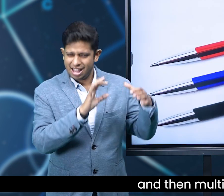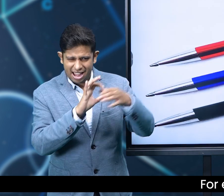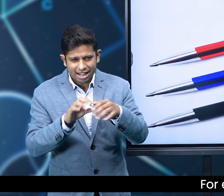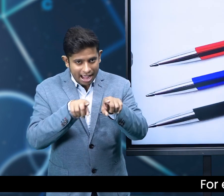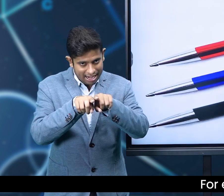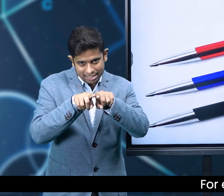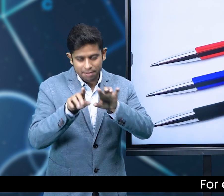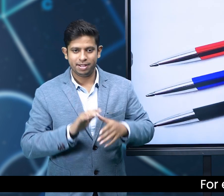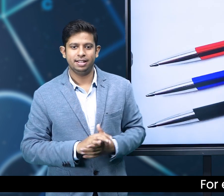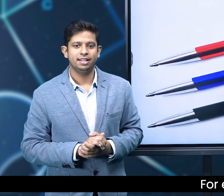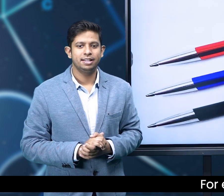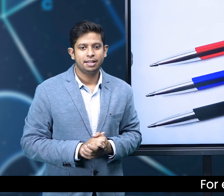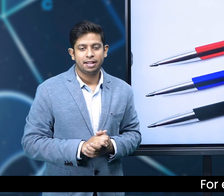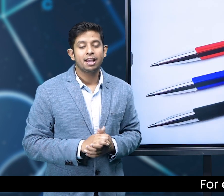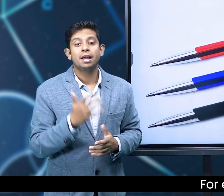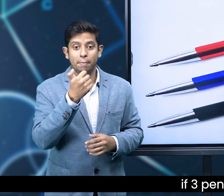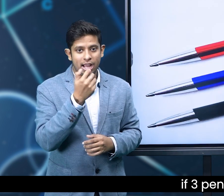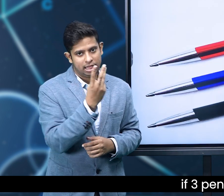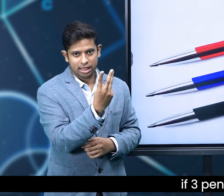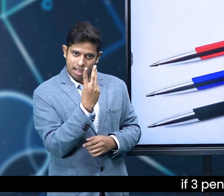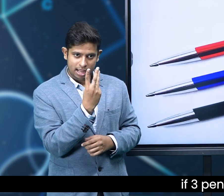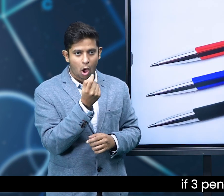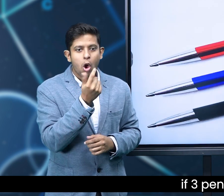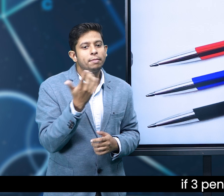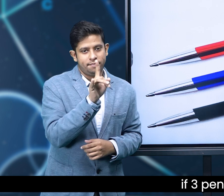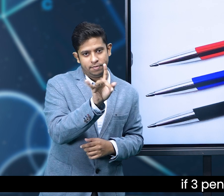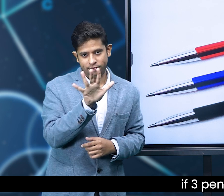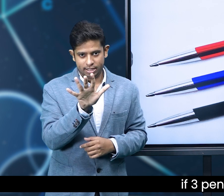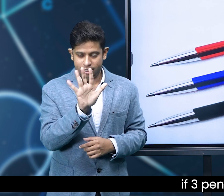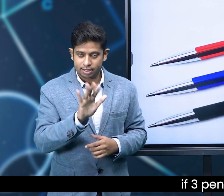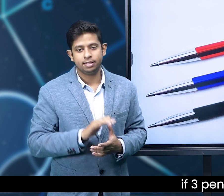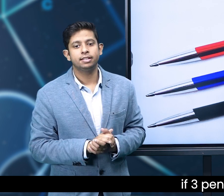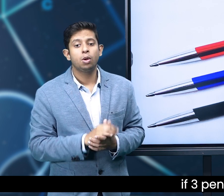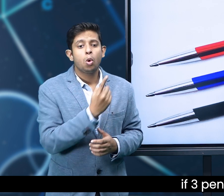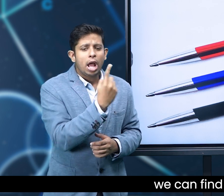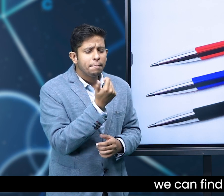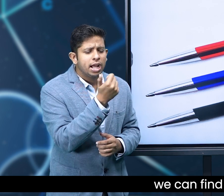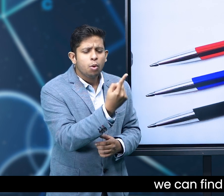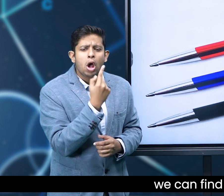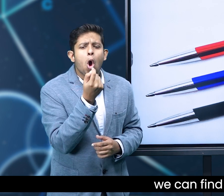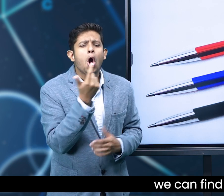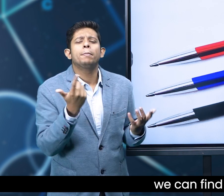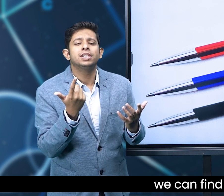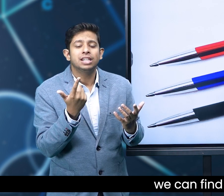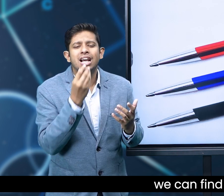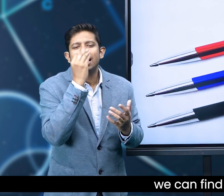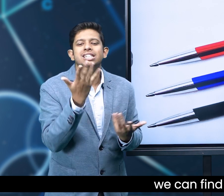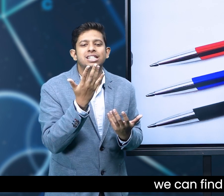For example, if 3 pens cost rupees 15, we can find the cost of 1 pen and